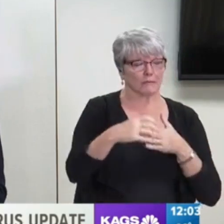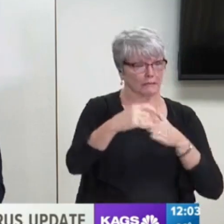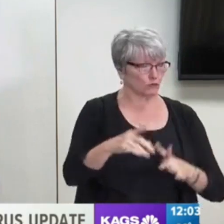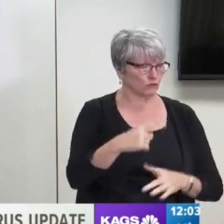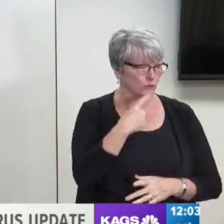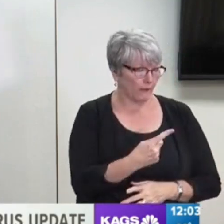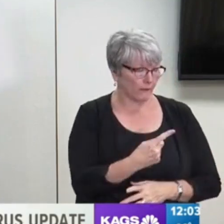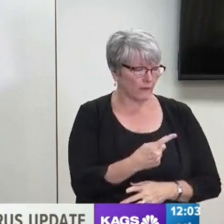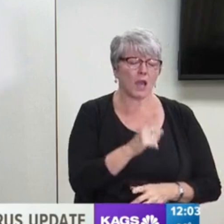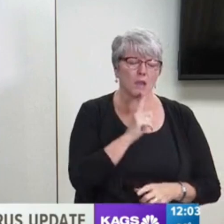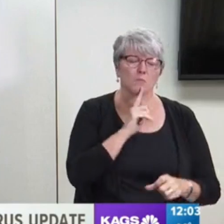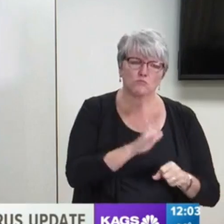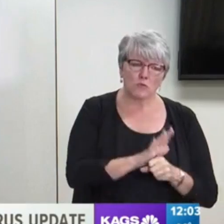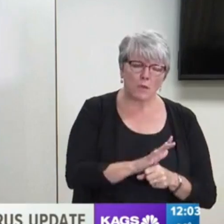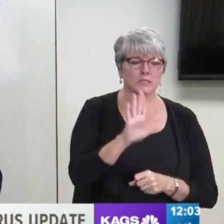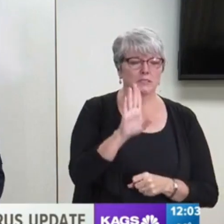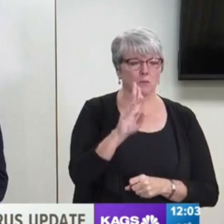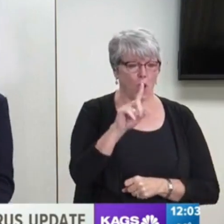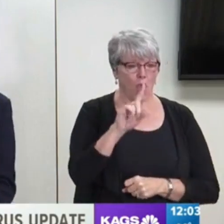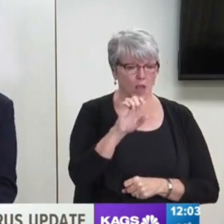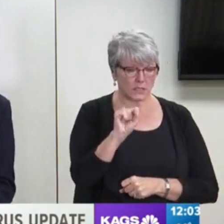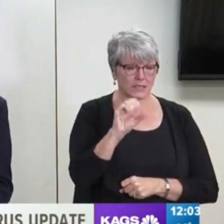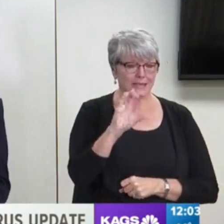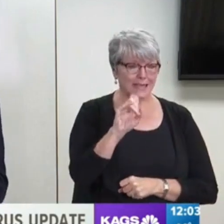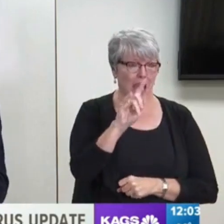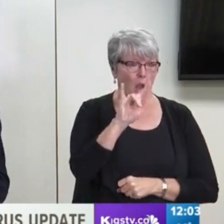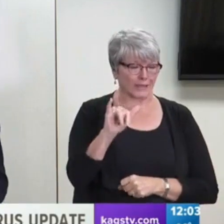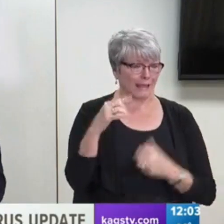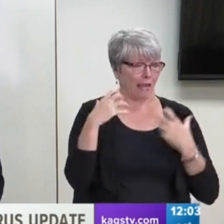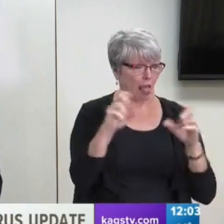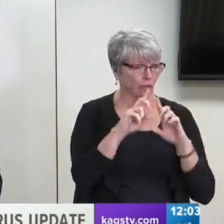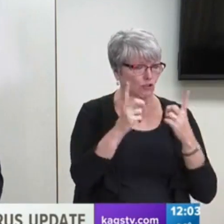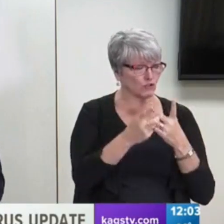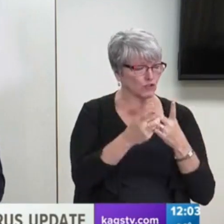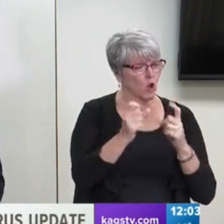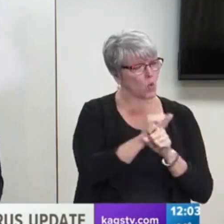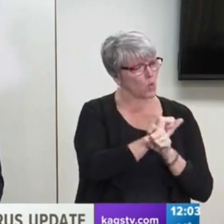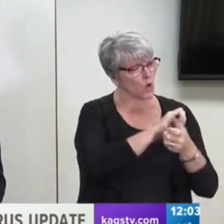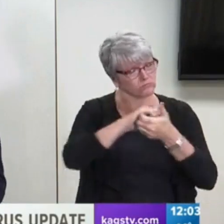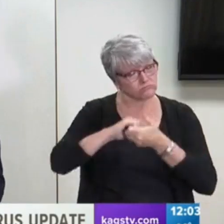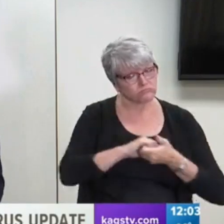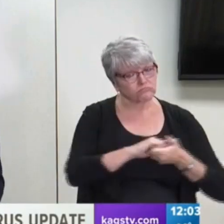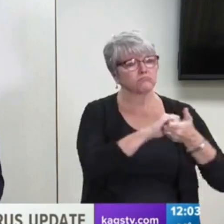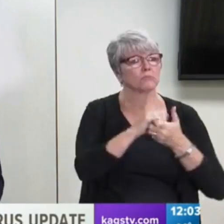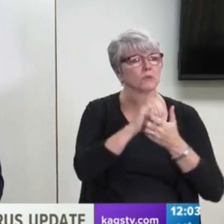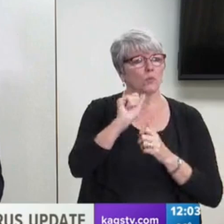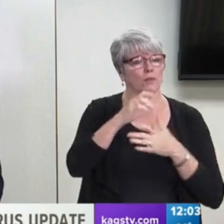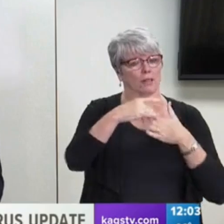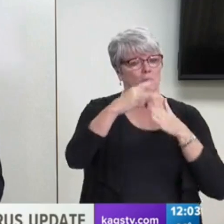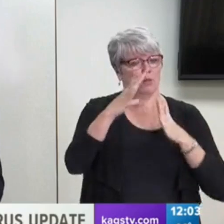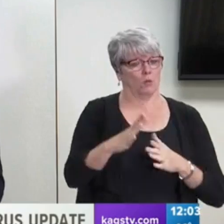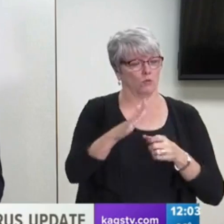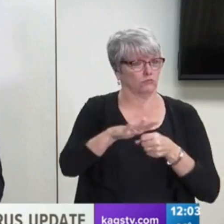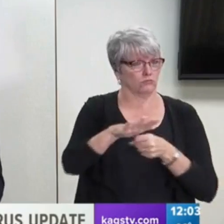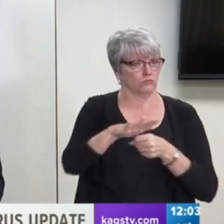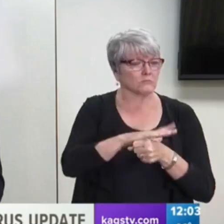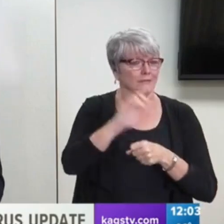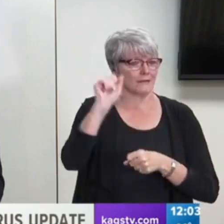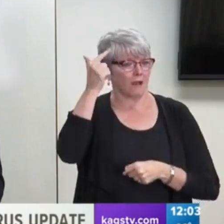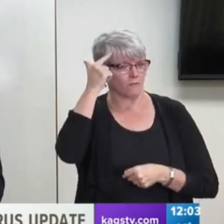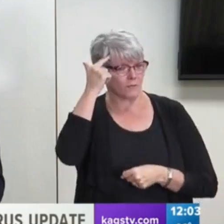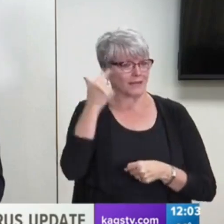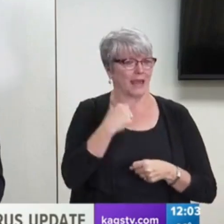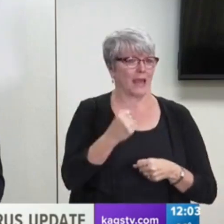I assure you that the Brazos County Health District continues to work closely with these government officials and local health care